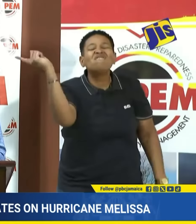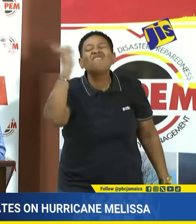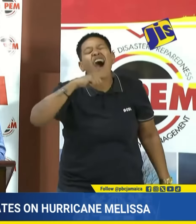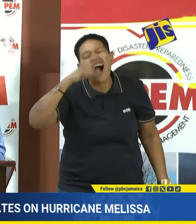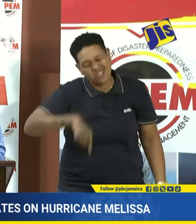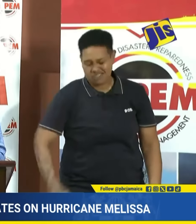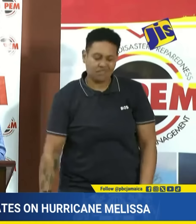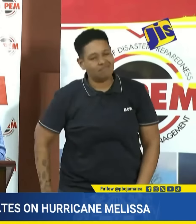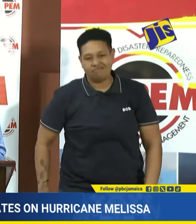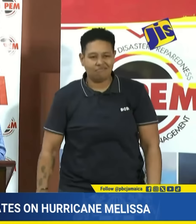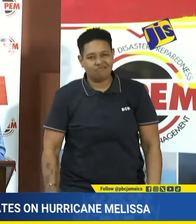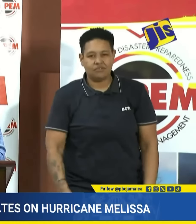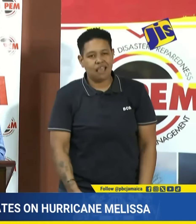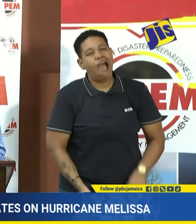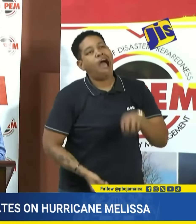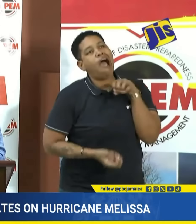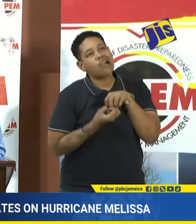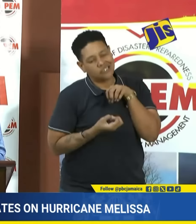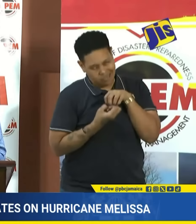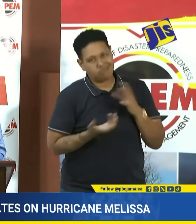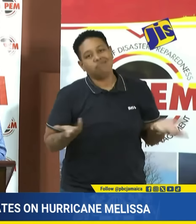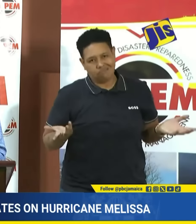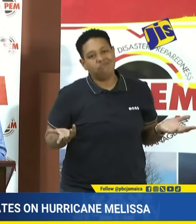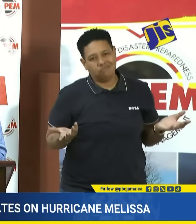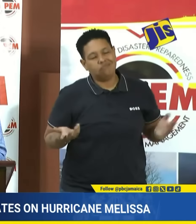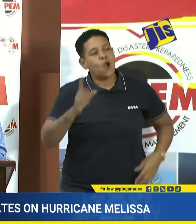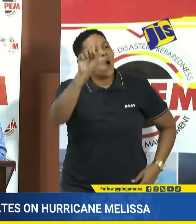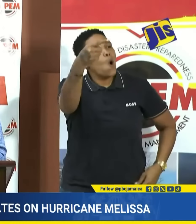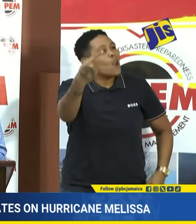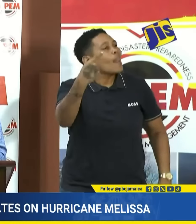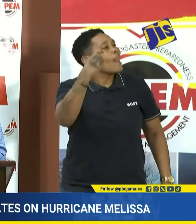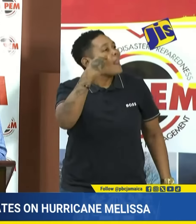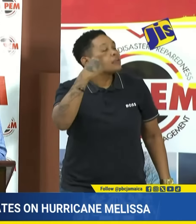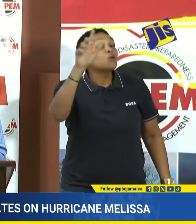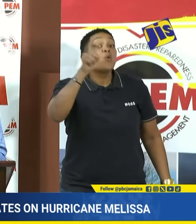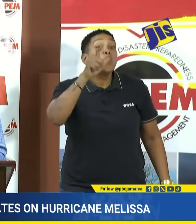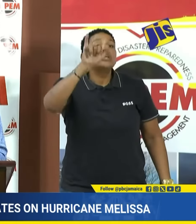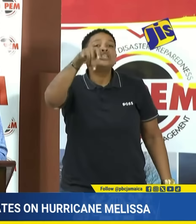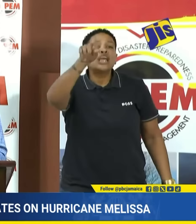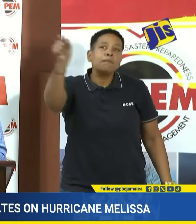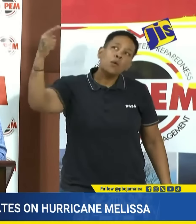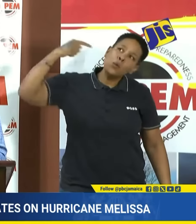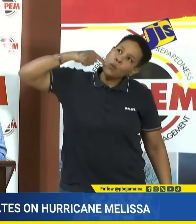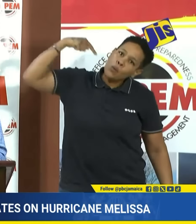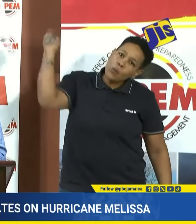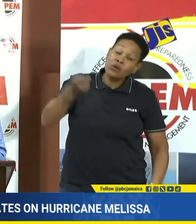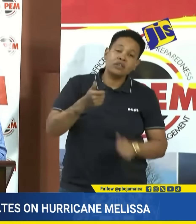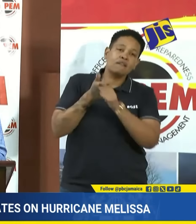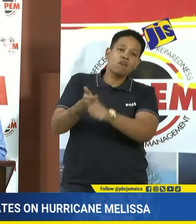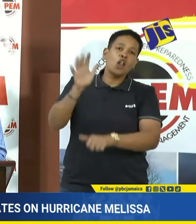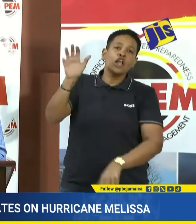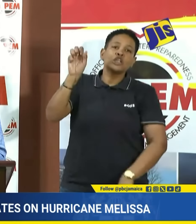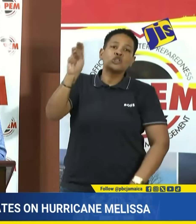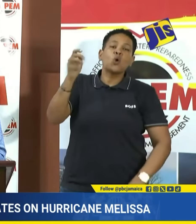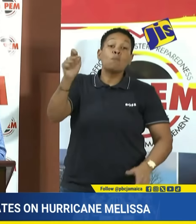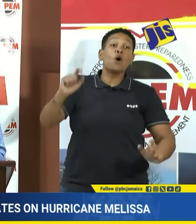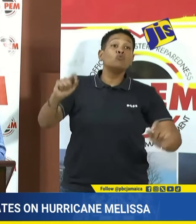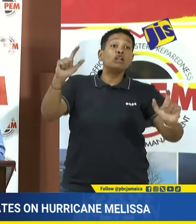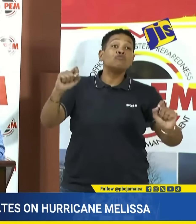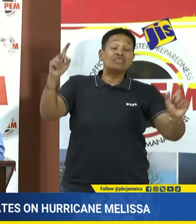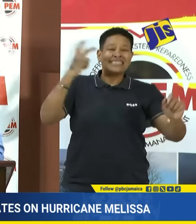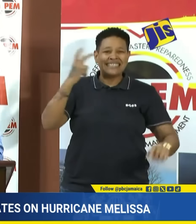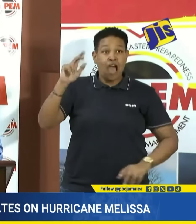news. Only listen to JPS directly on their social media or their